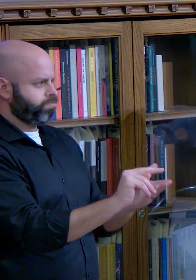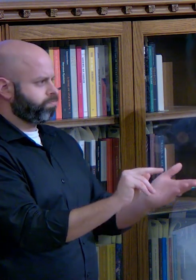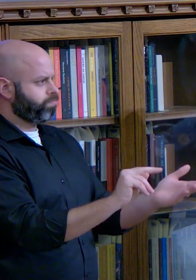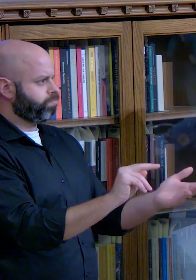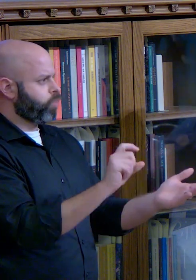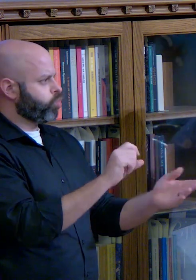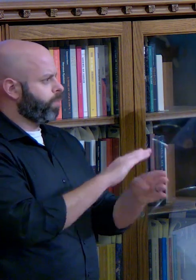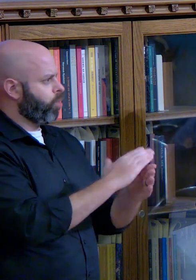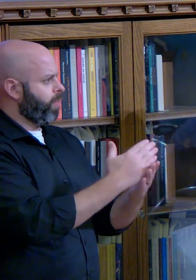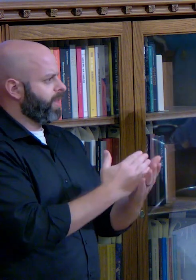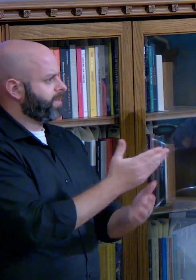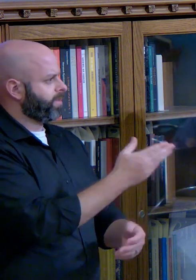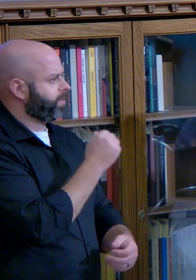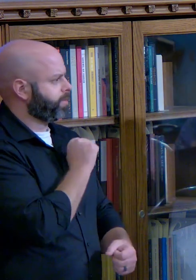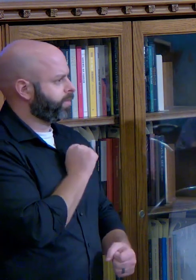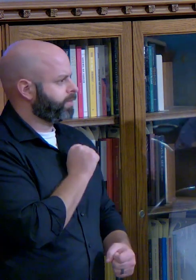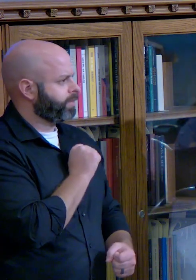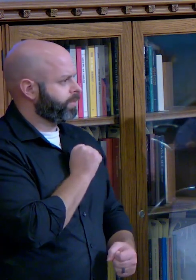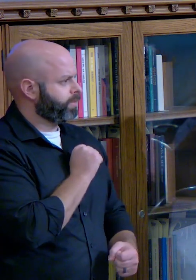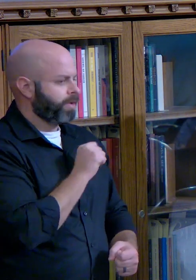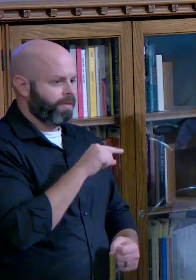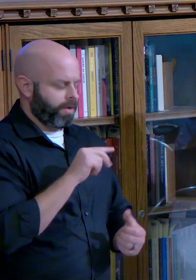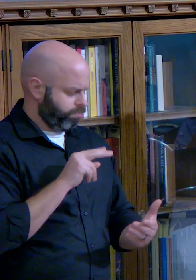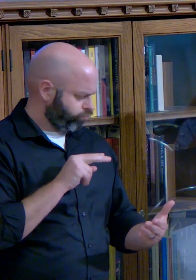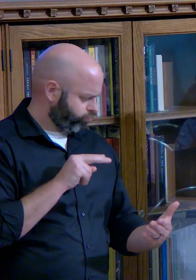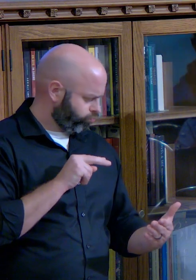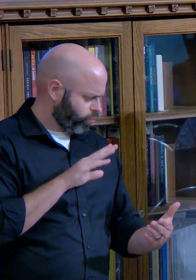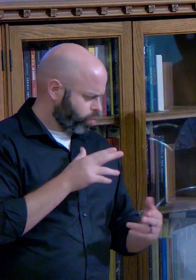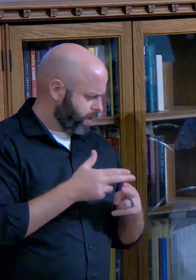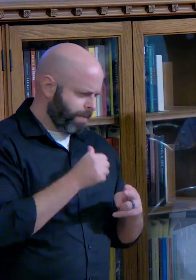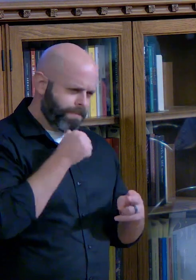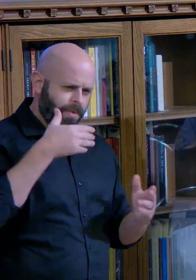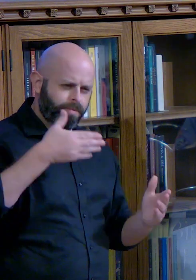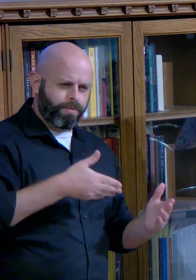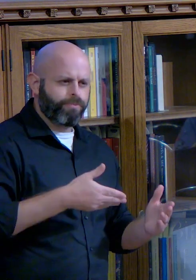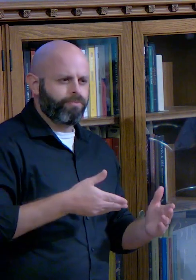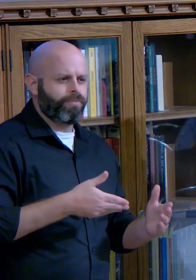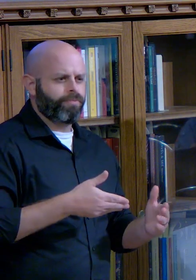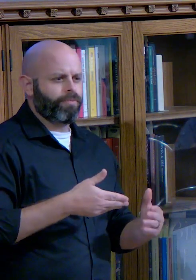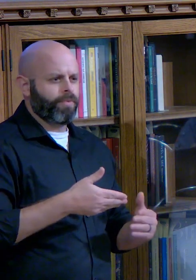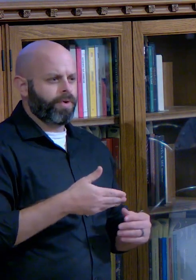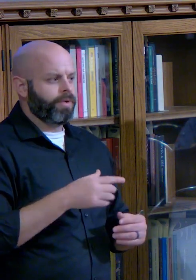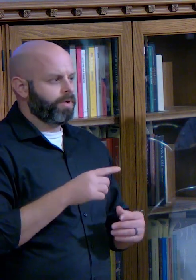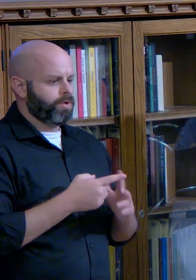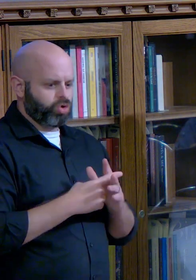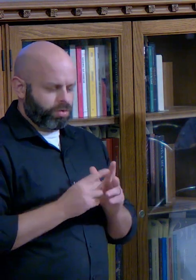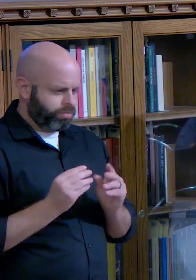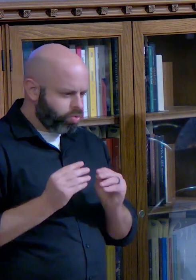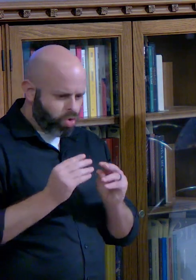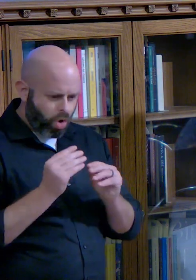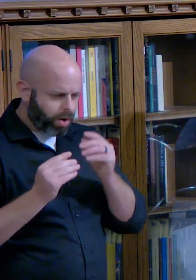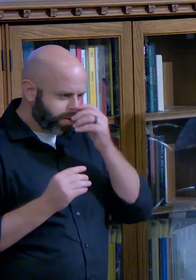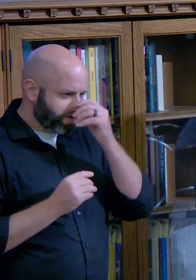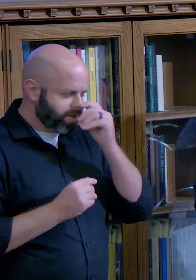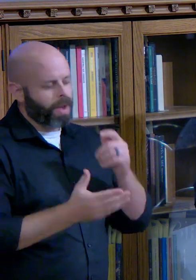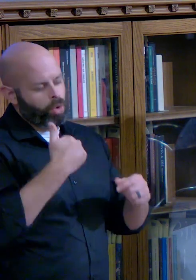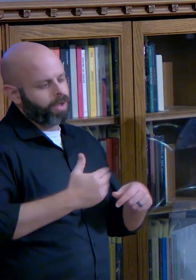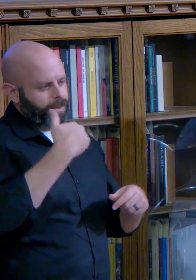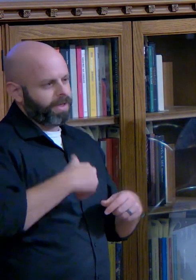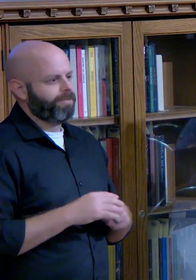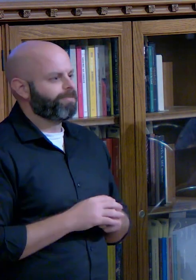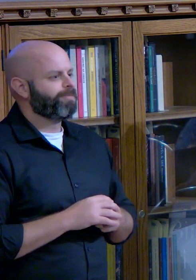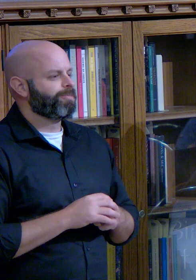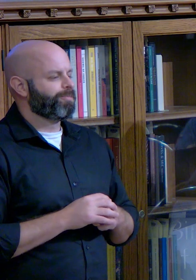list and they looked said we don't have your name on the list um and they started talking and they said Oh come come on